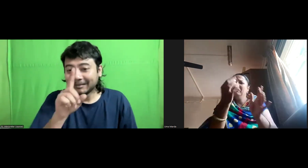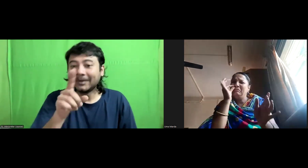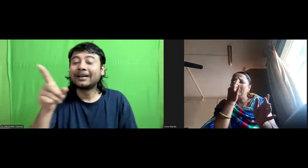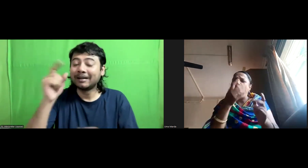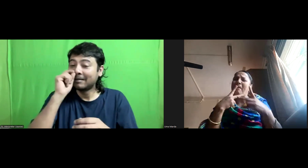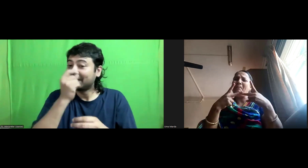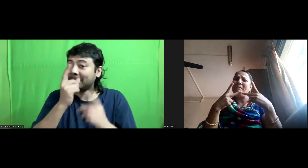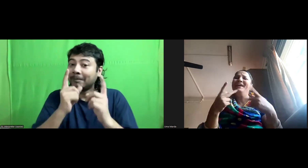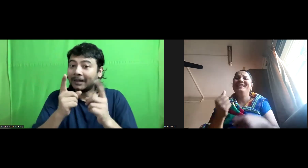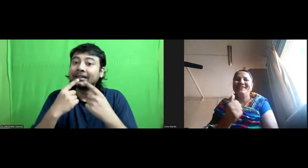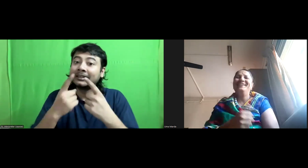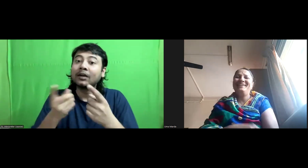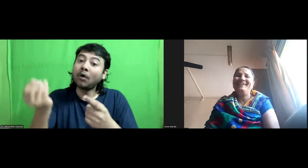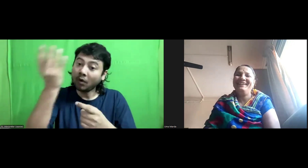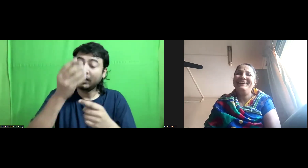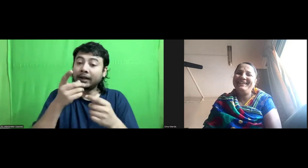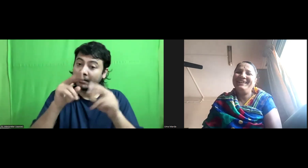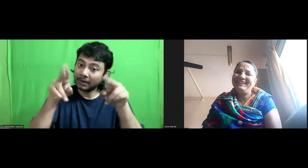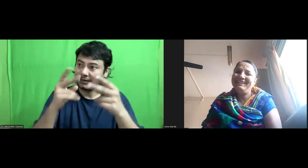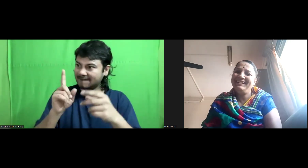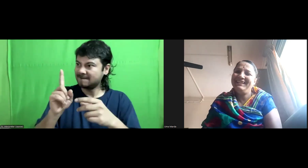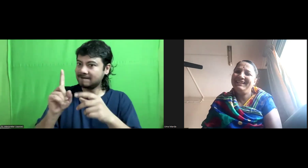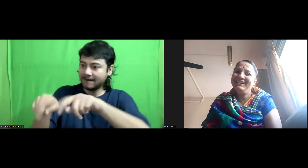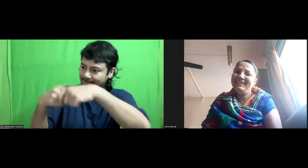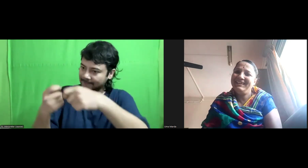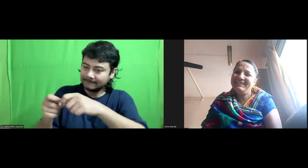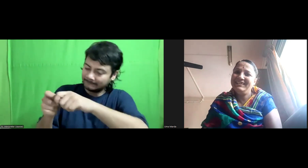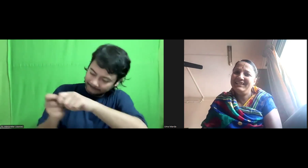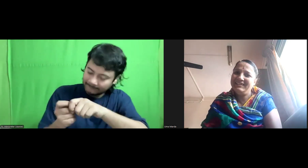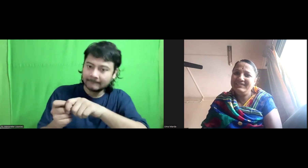Right? Okay, we'll move to next person. Hare Krishna.